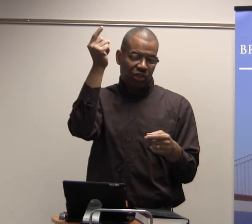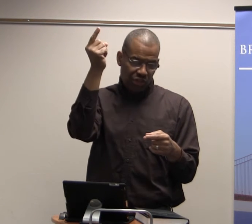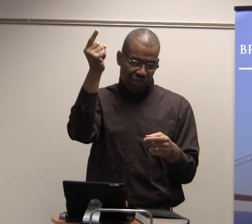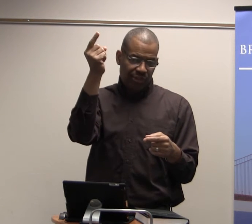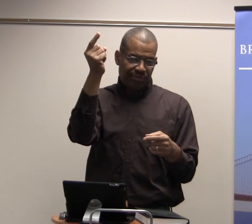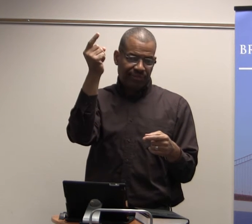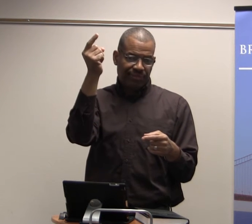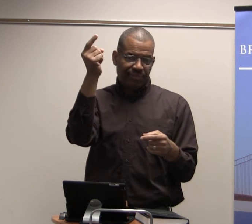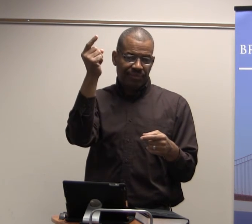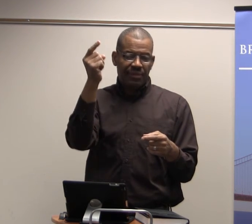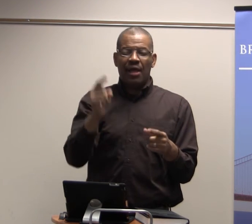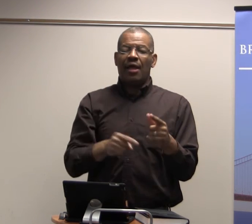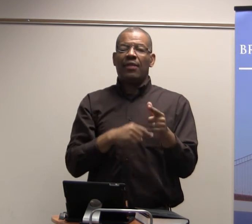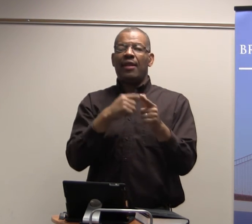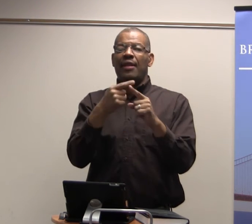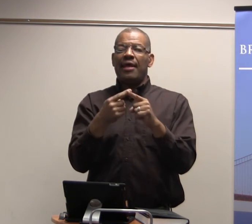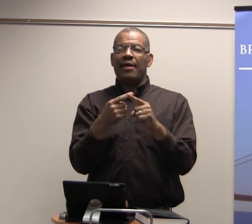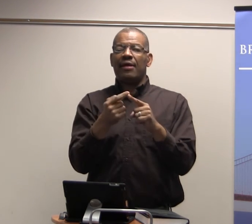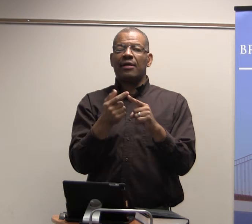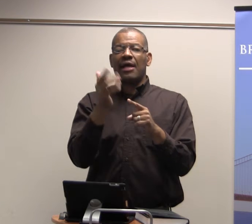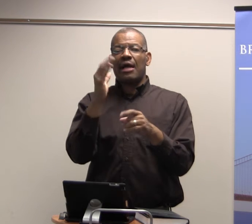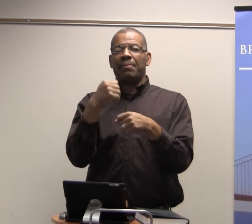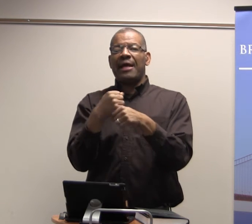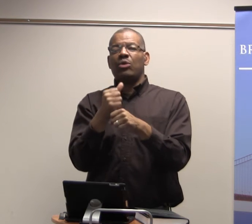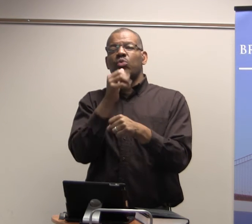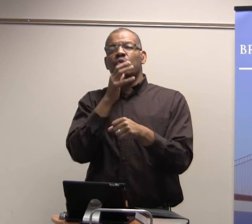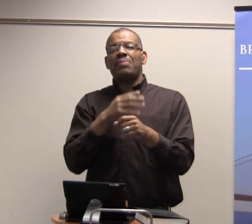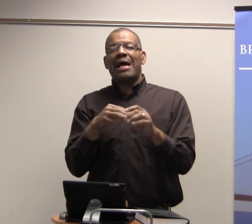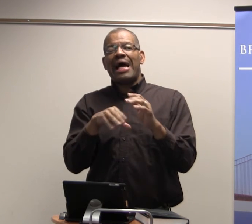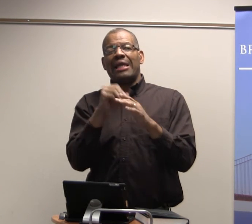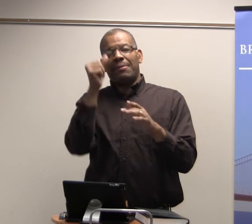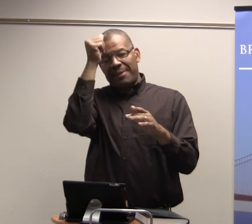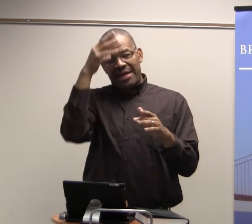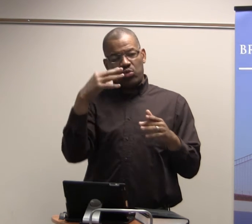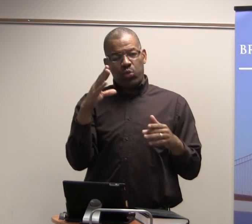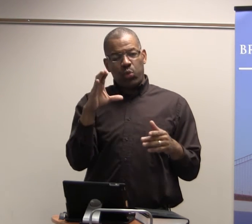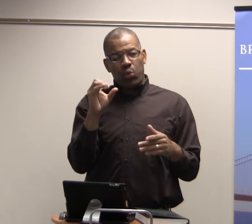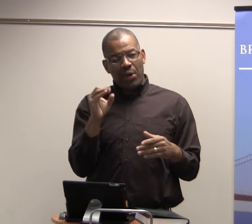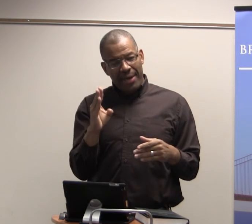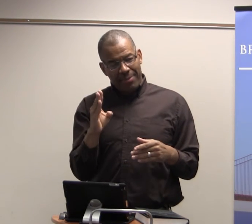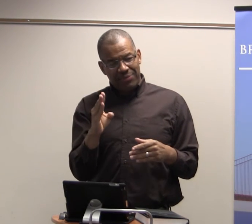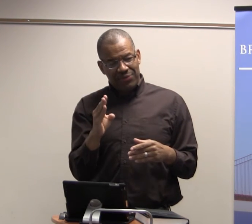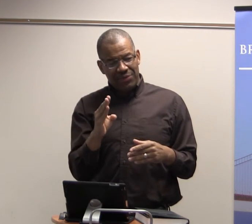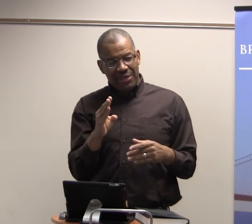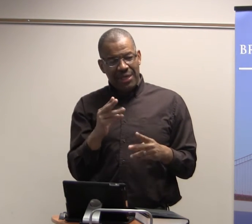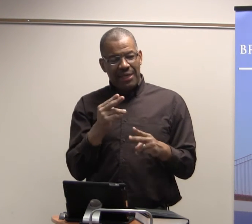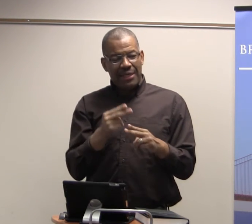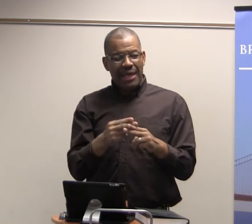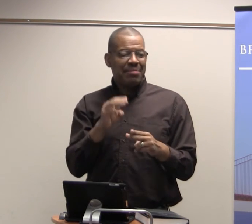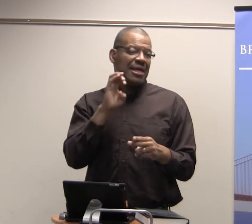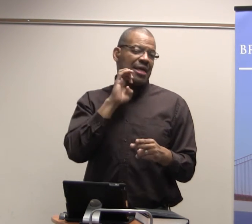understood. And the later God made women on the man's ribs, named Eve.